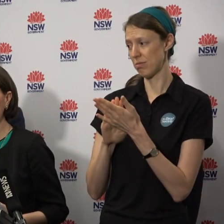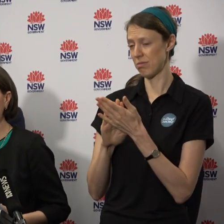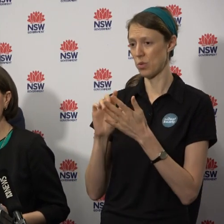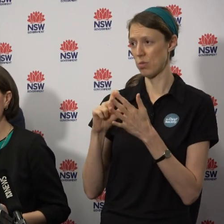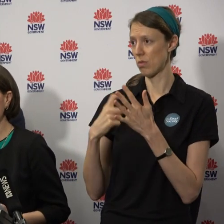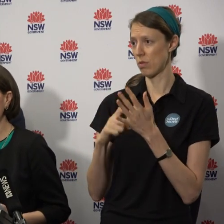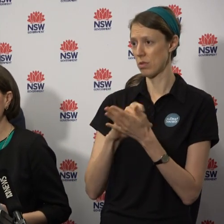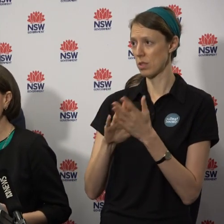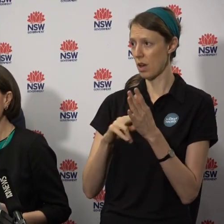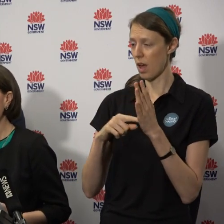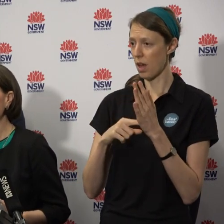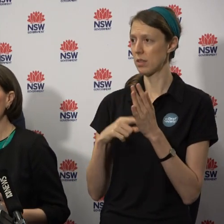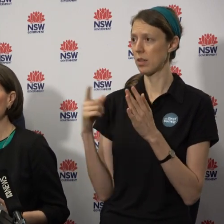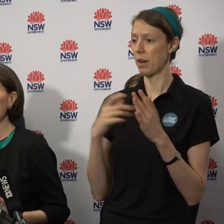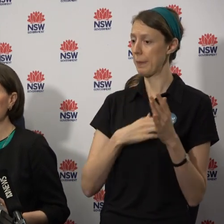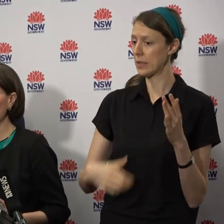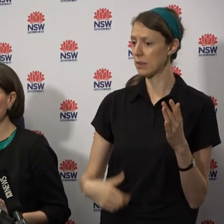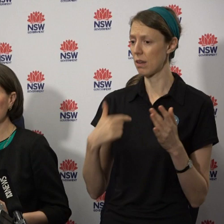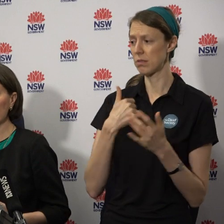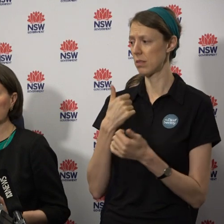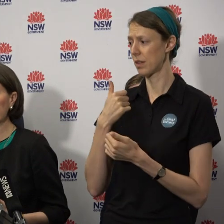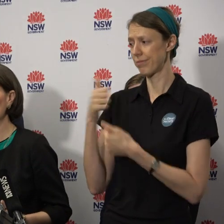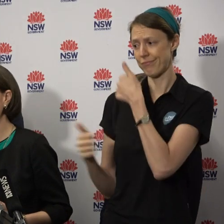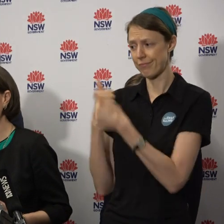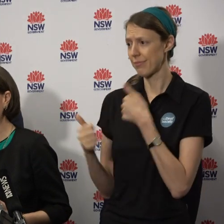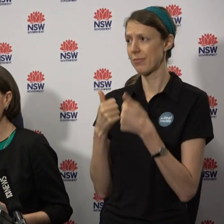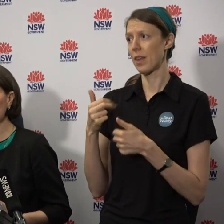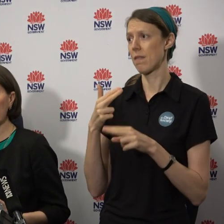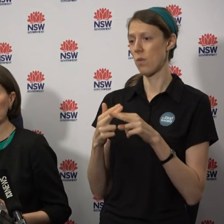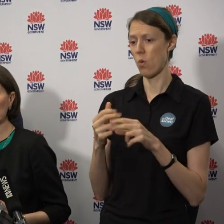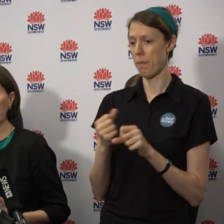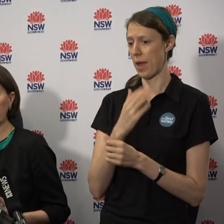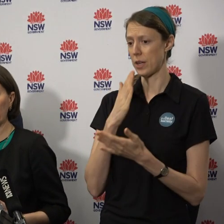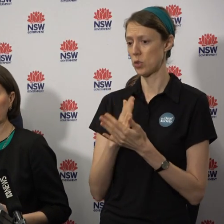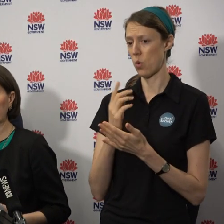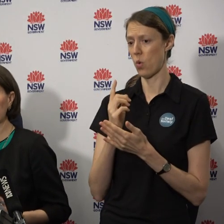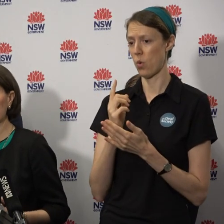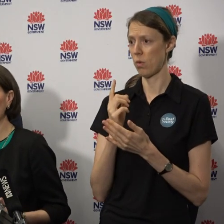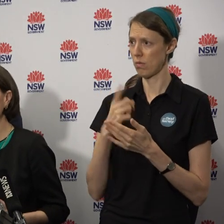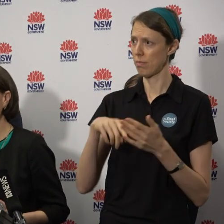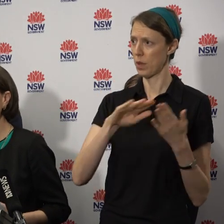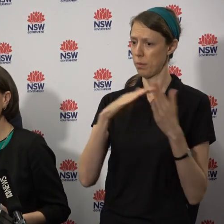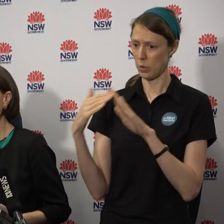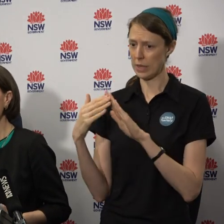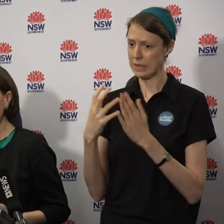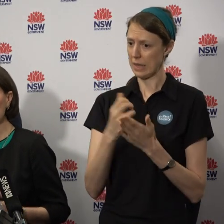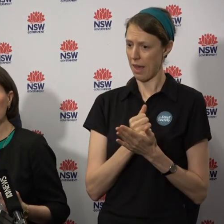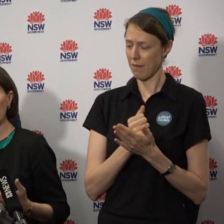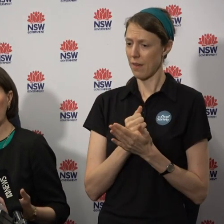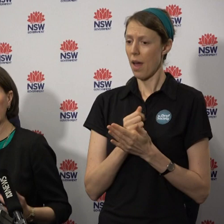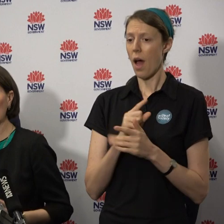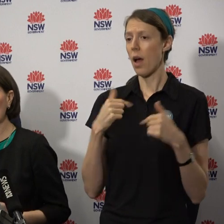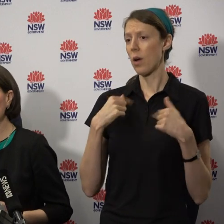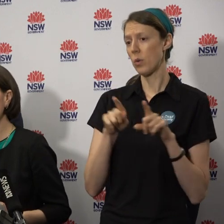providing information to the community. And I want to say this, no expense will be spared to make sure we keep public safe at all times. But I also